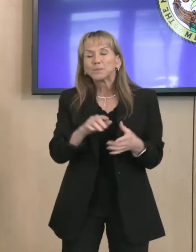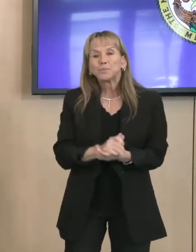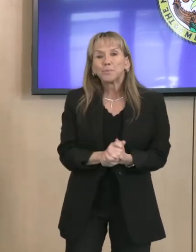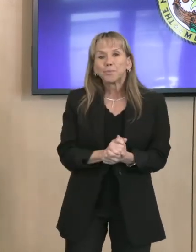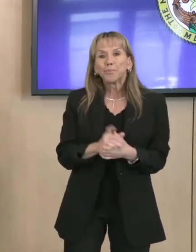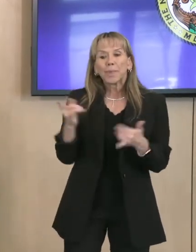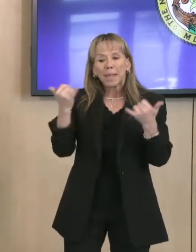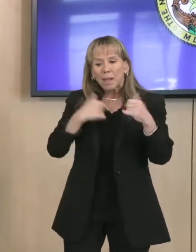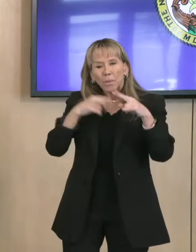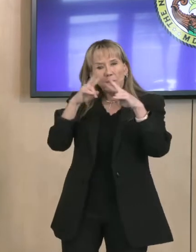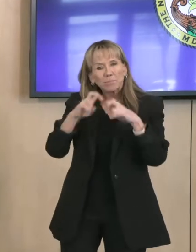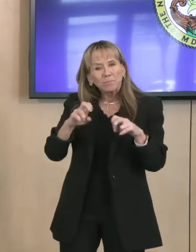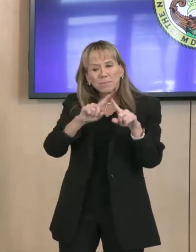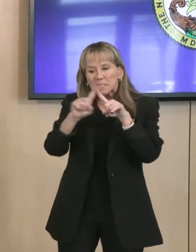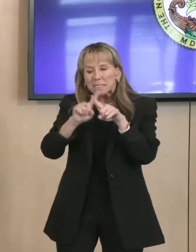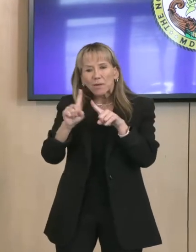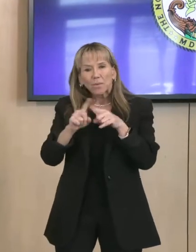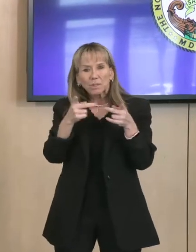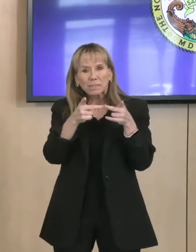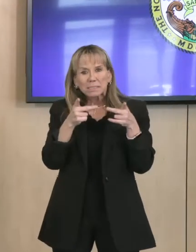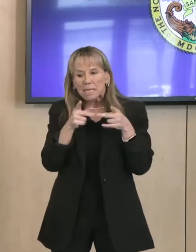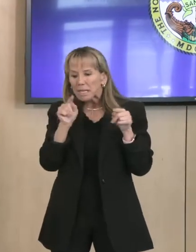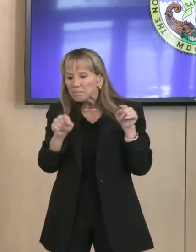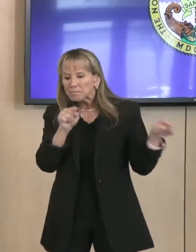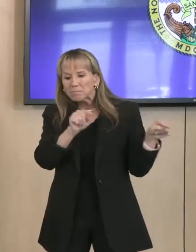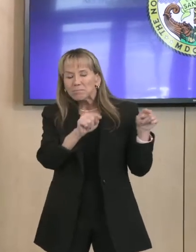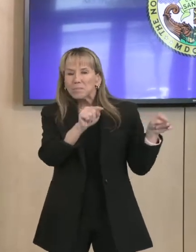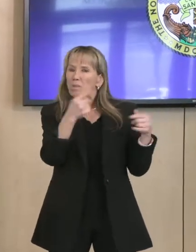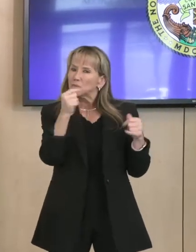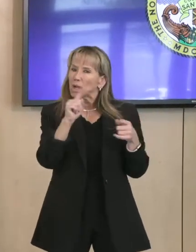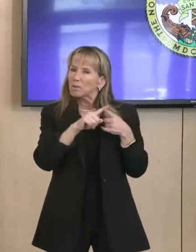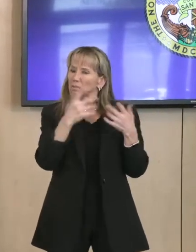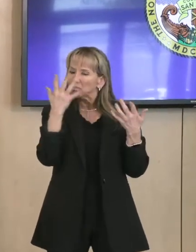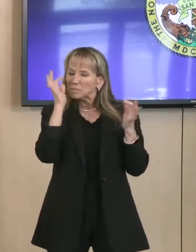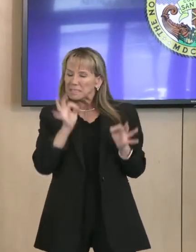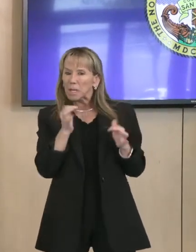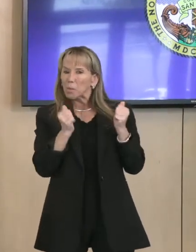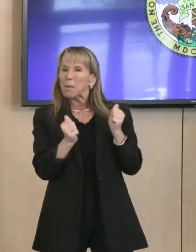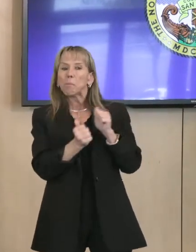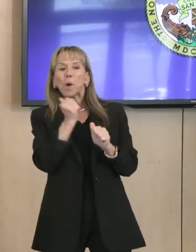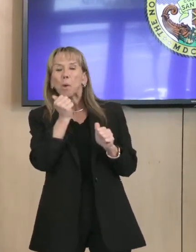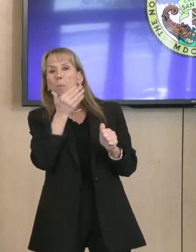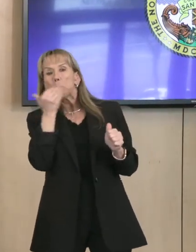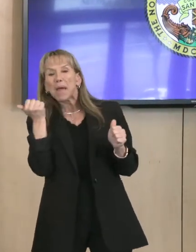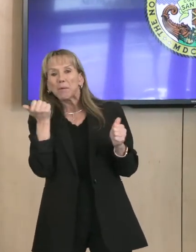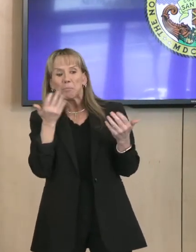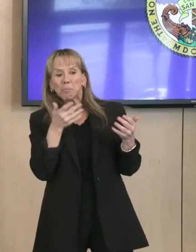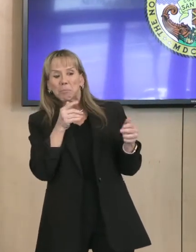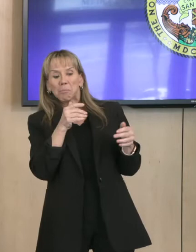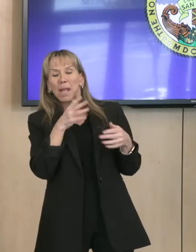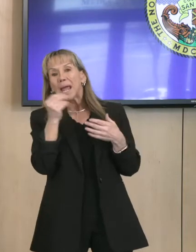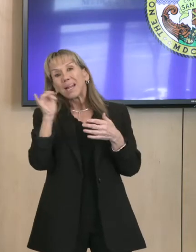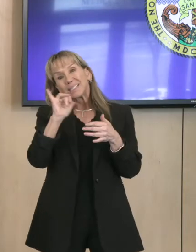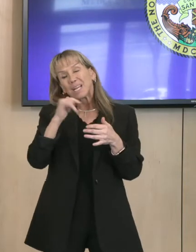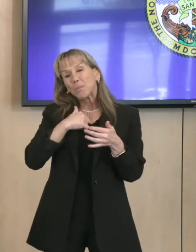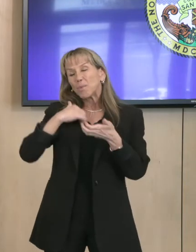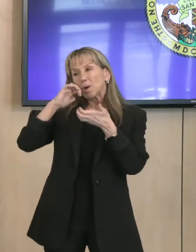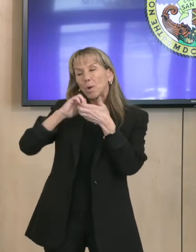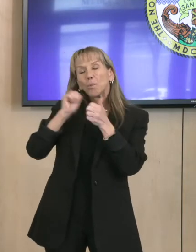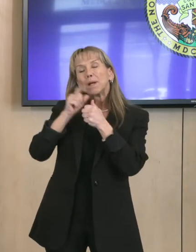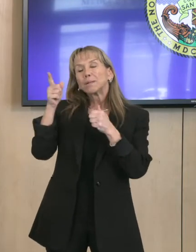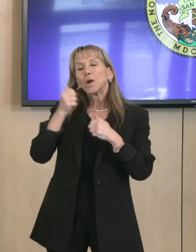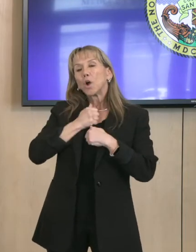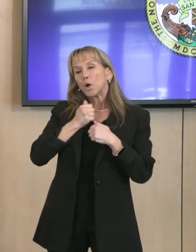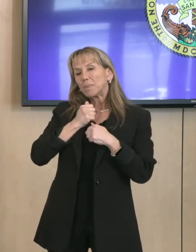We're assessing a variety of sites to determine what may be most appropriate, along with what the Army Corps of Engineers may be most